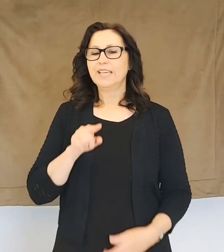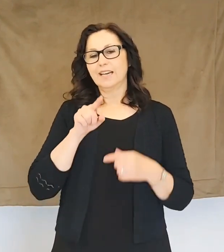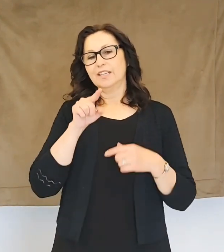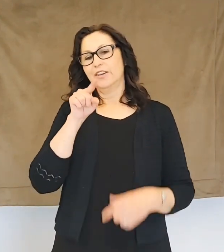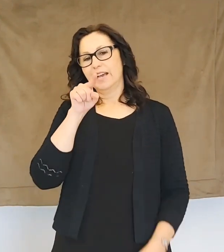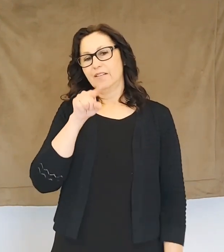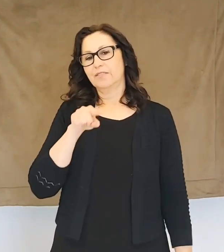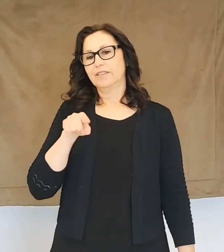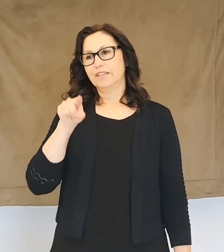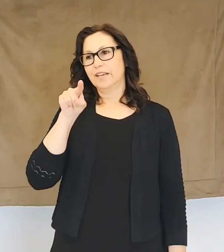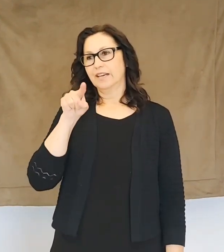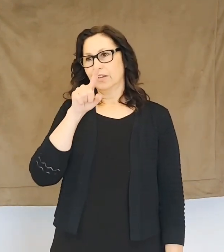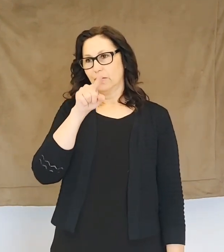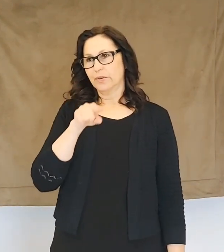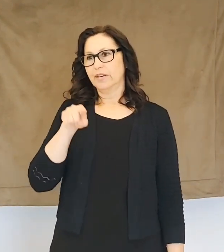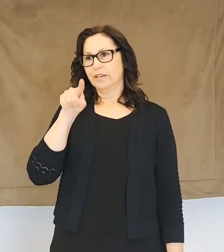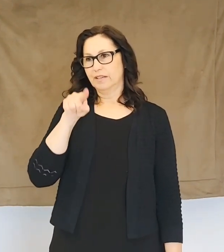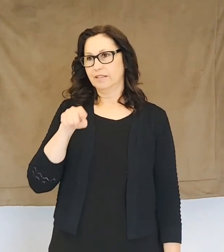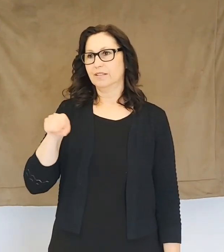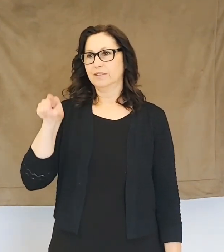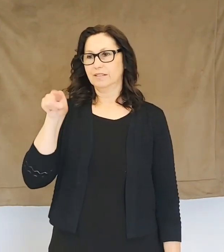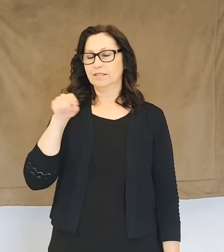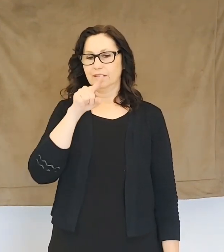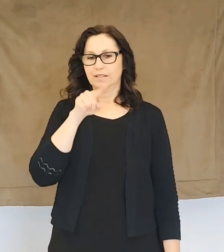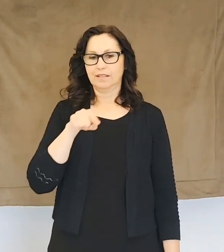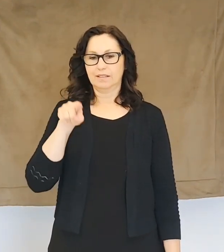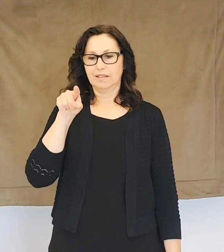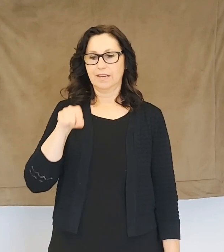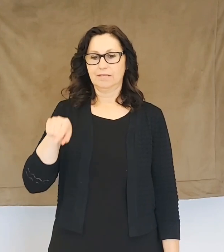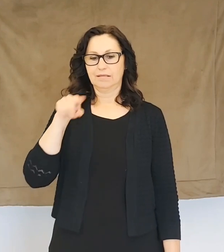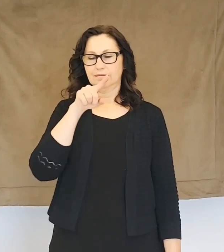Yeah, you have, the three, like,